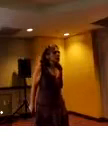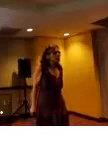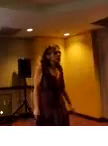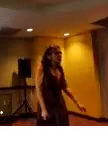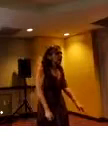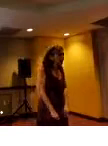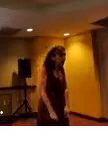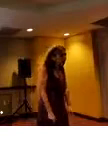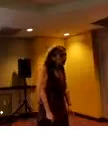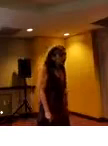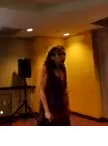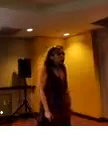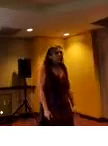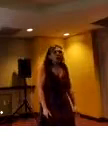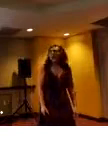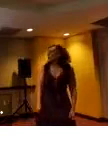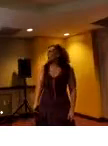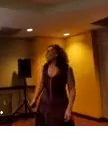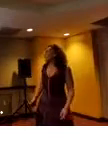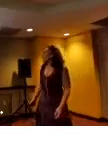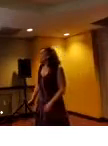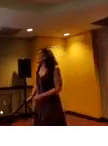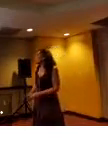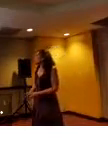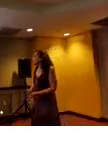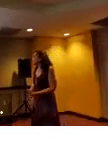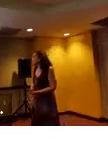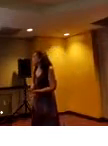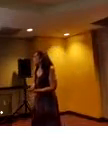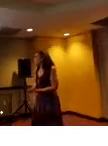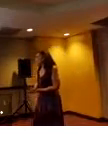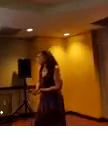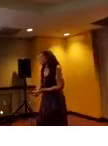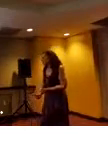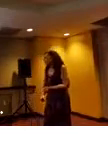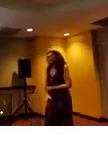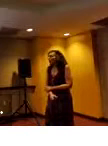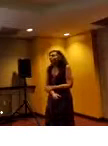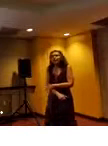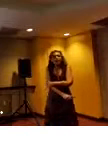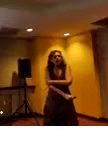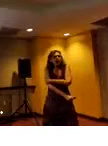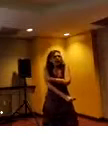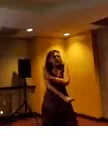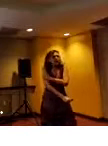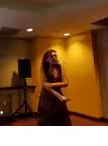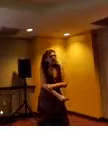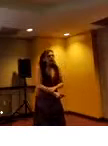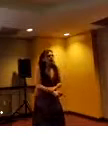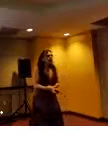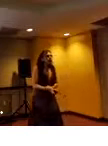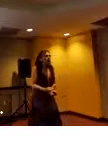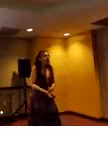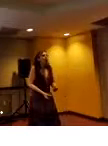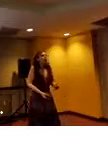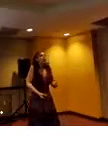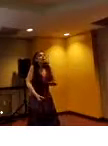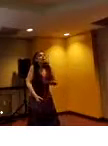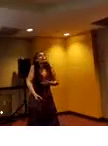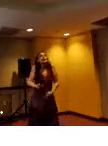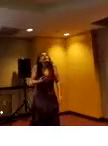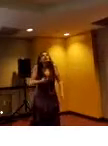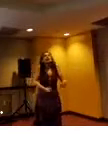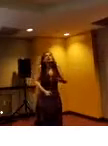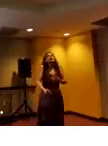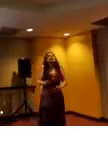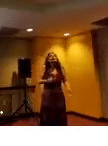handheld would be enough. We found that it is not enough. We've gotten ourselves into a situation where we